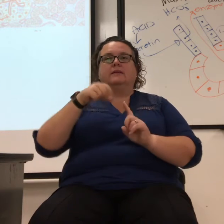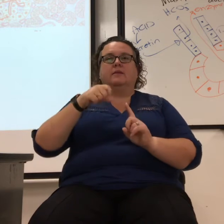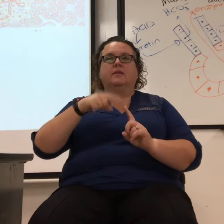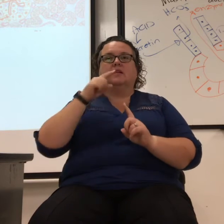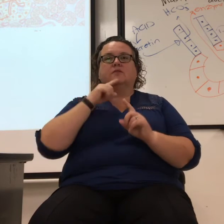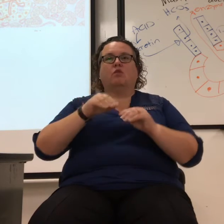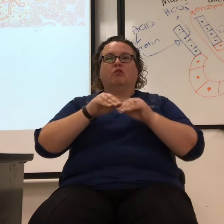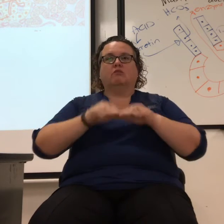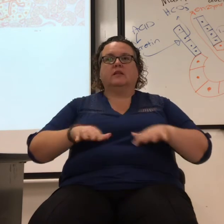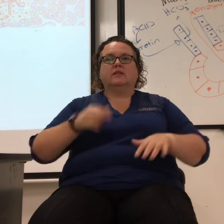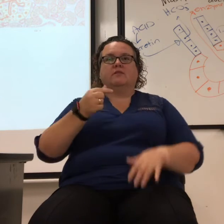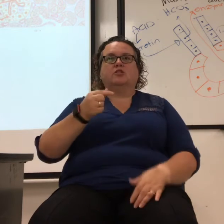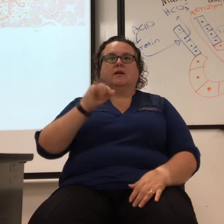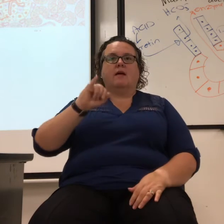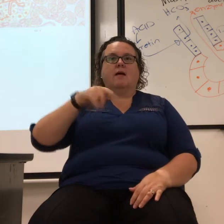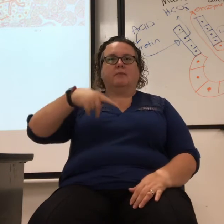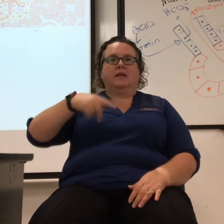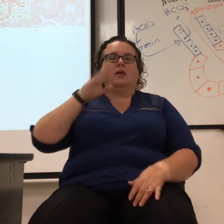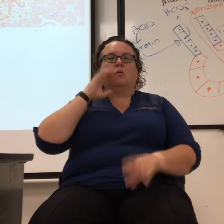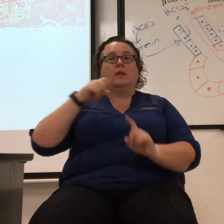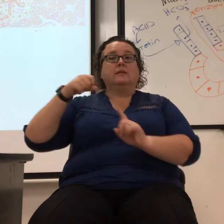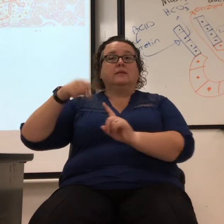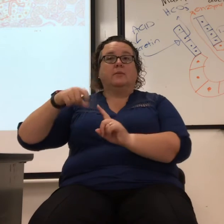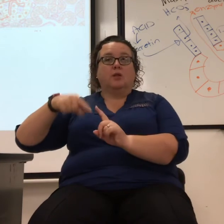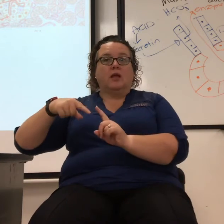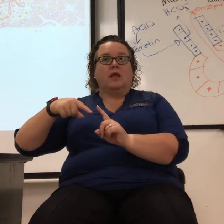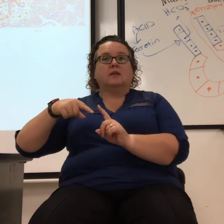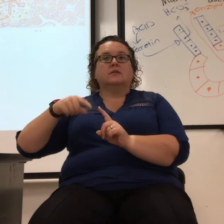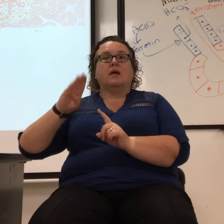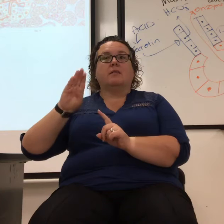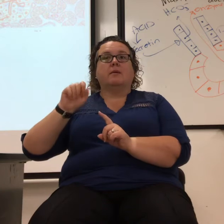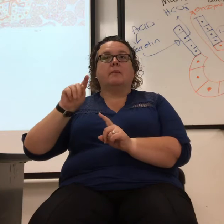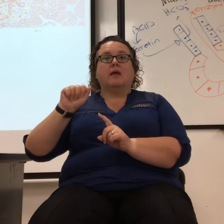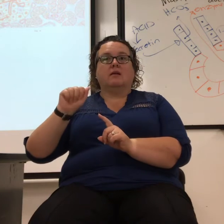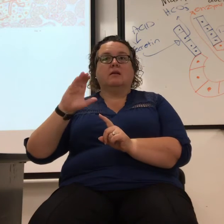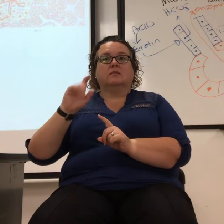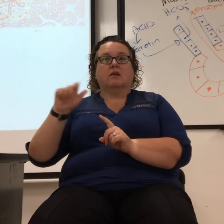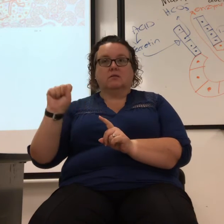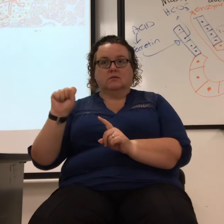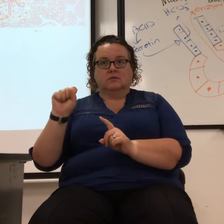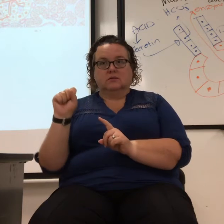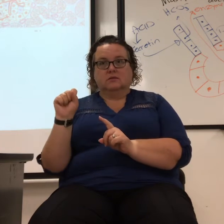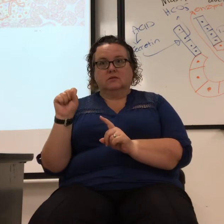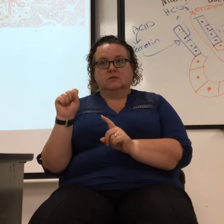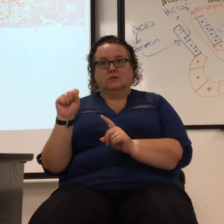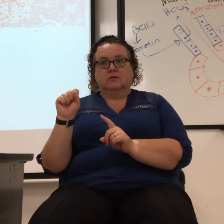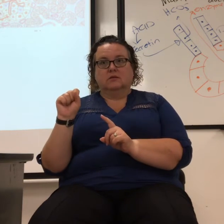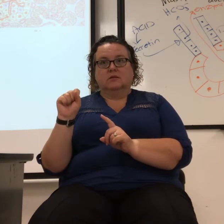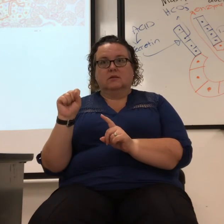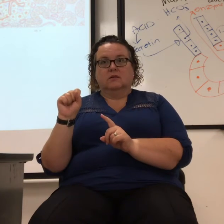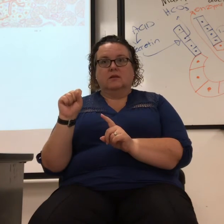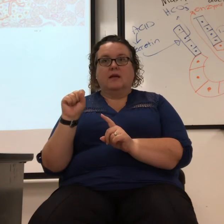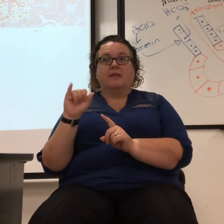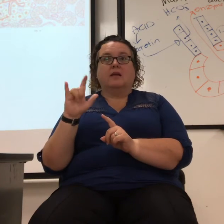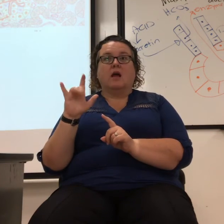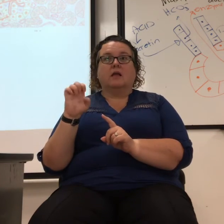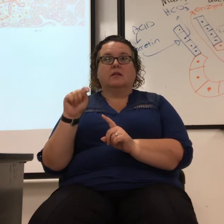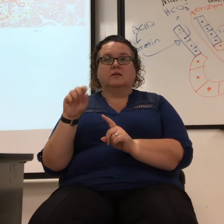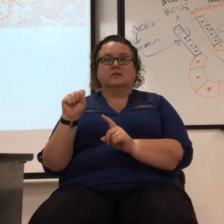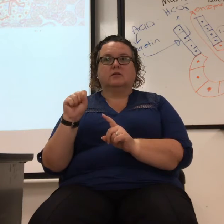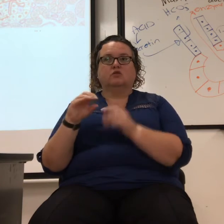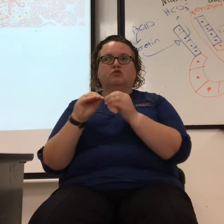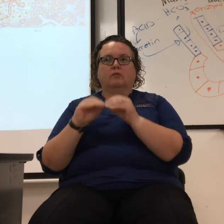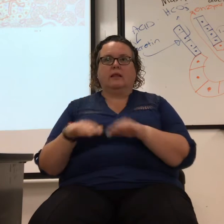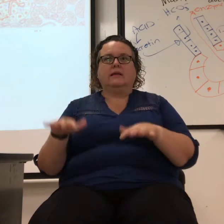the release of GIP, which will stimulate the beta cells in the islets to